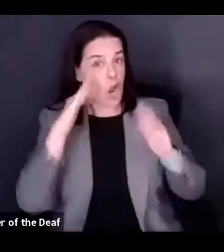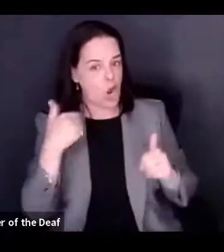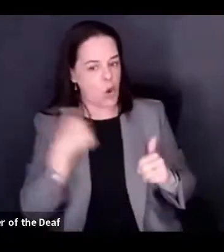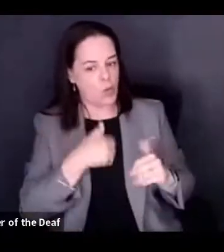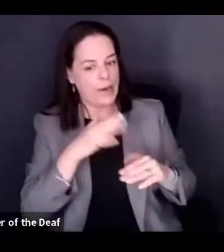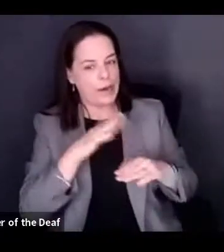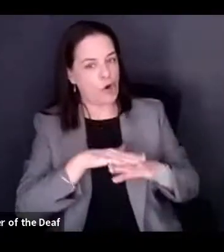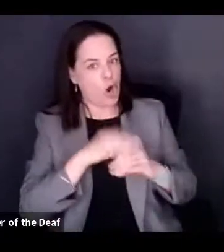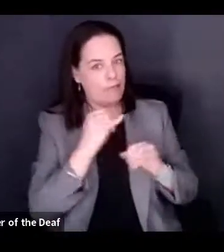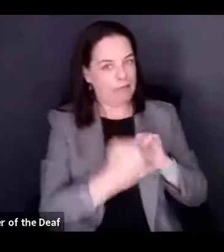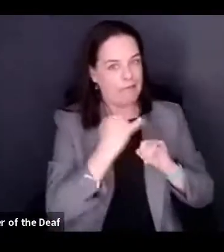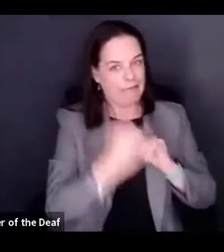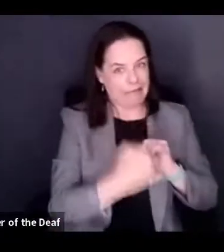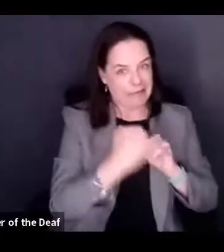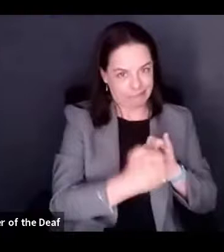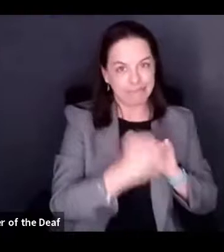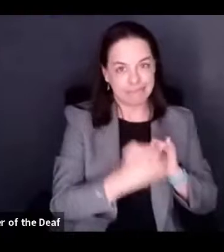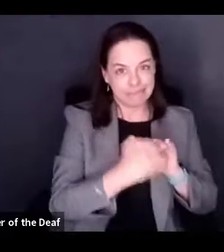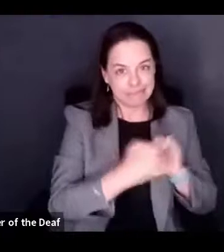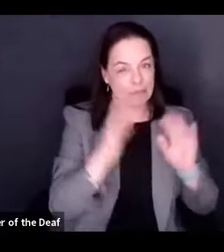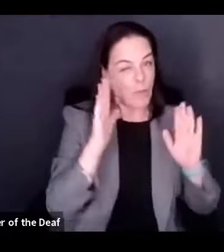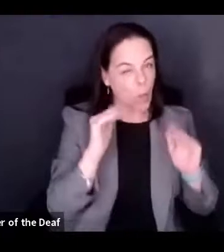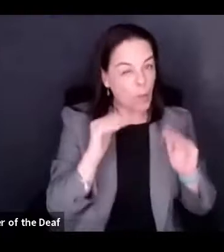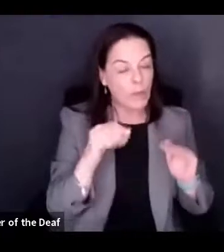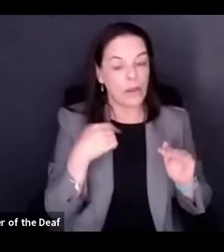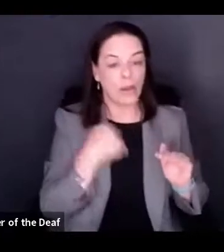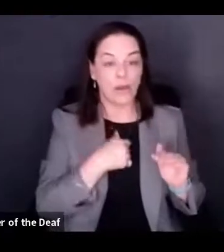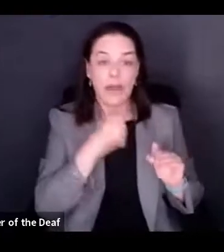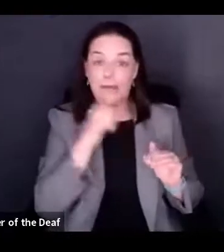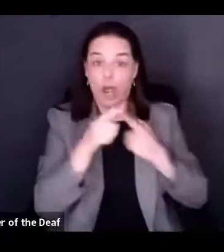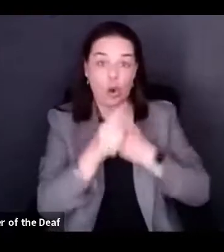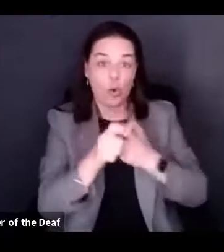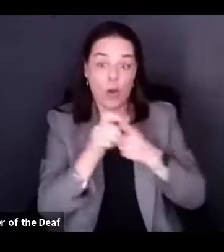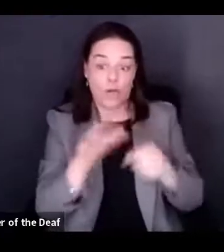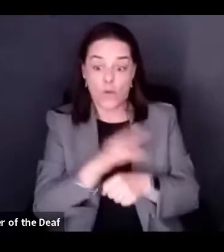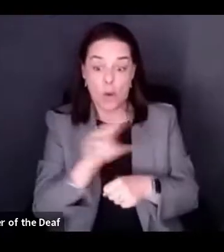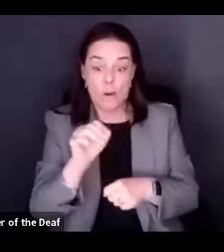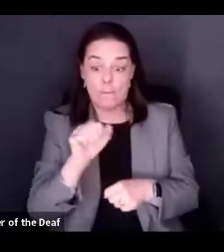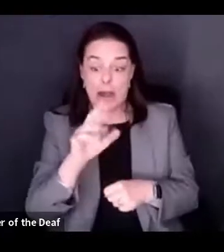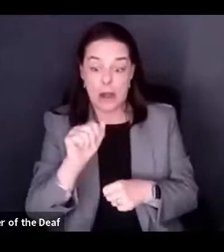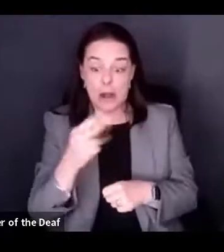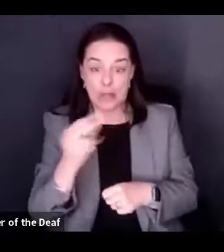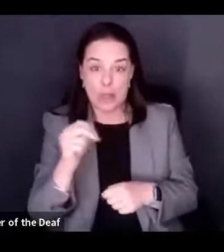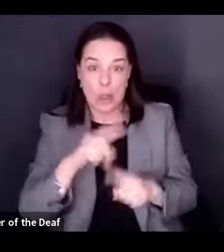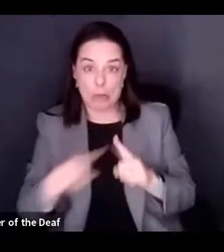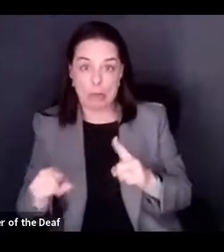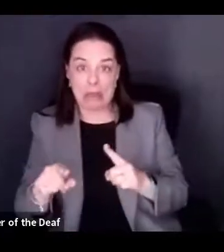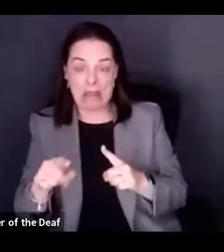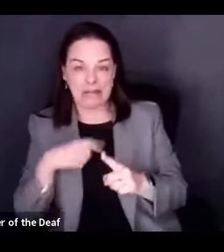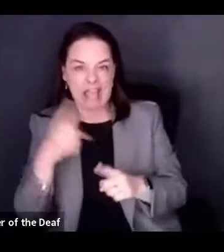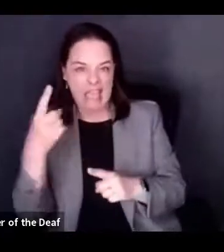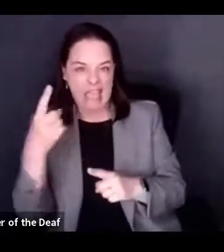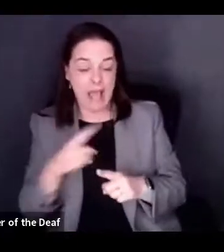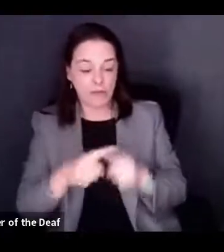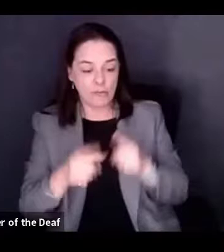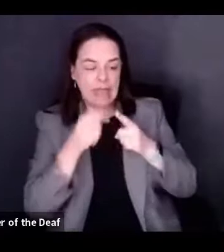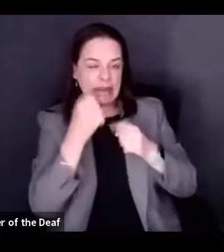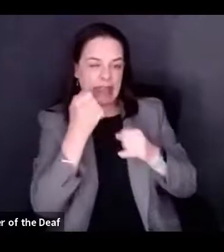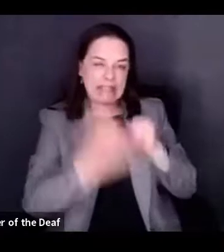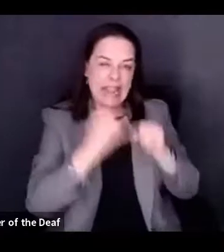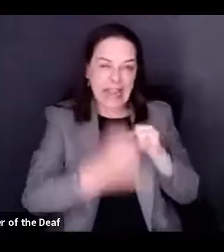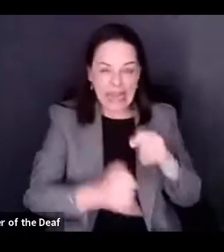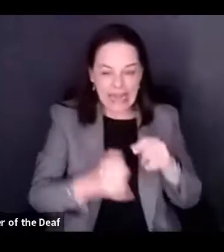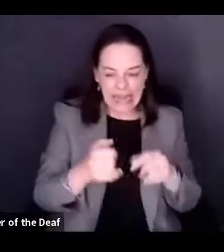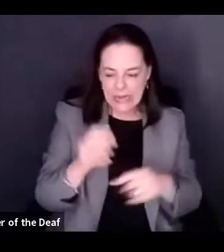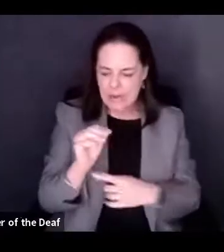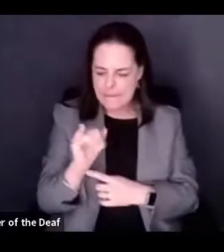end of that marathon. It's when we're starting to get, I haven't run a full marathon, I've run a half marathon. And at the very end, you know, when you hit mile 11 or